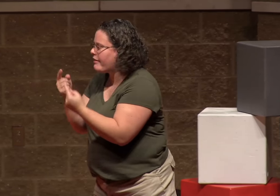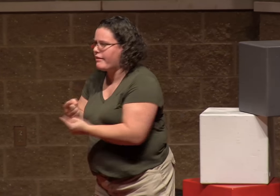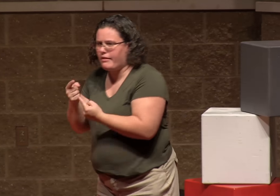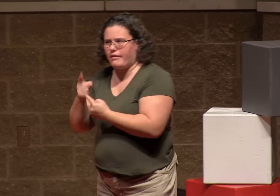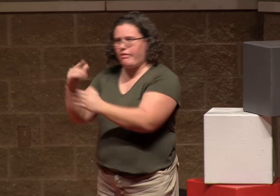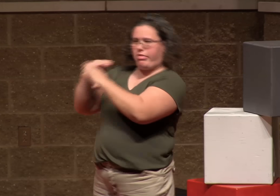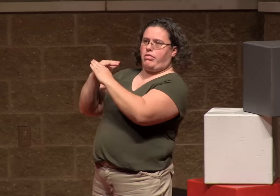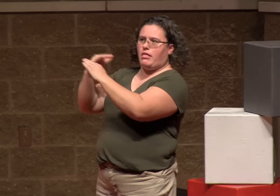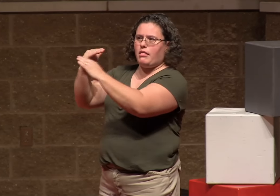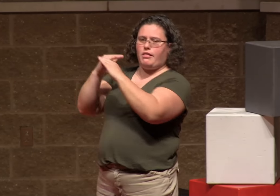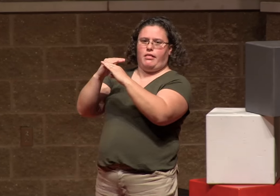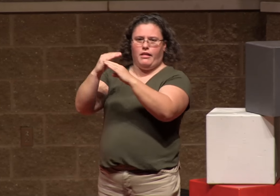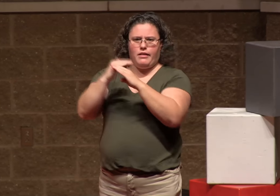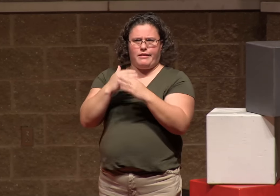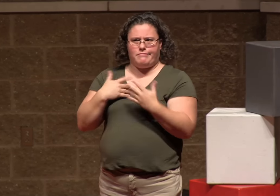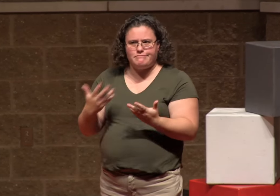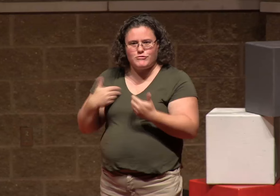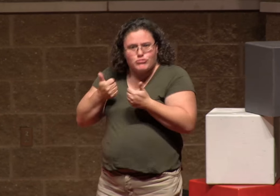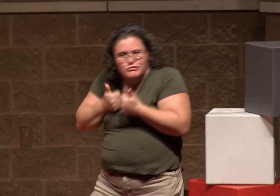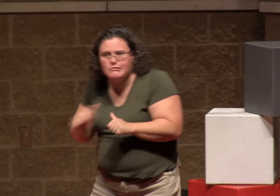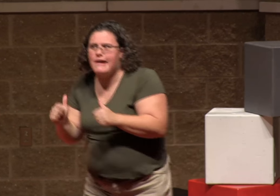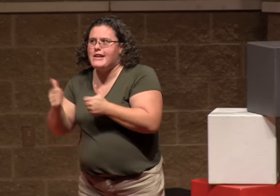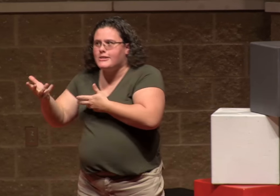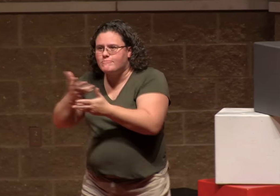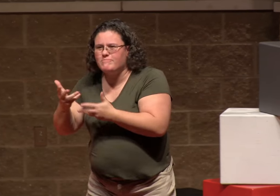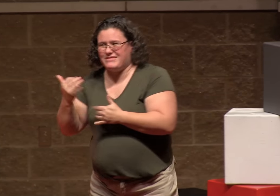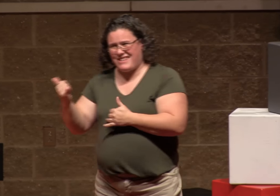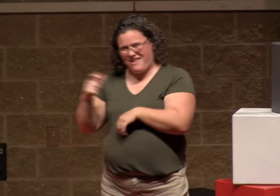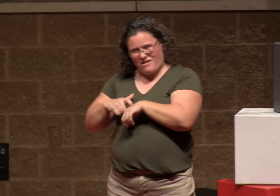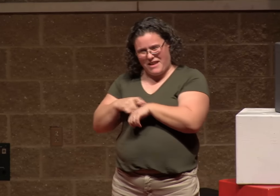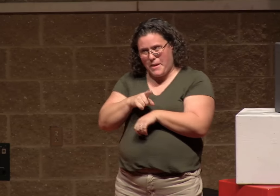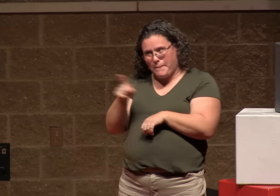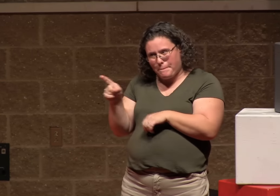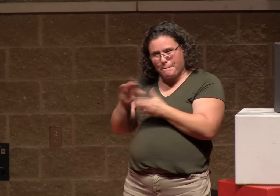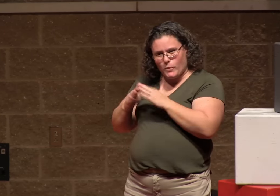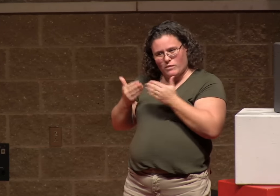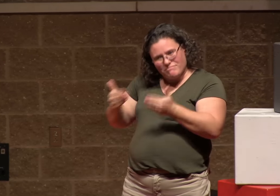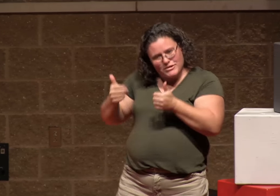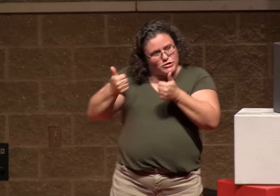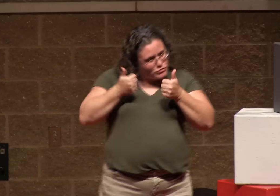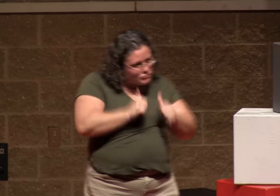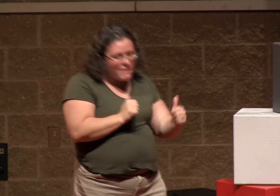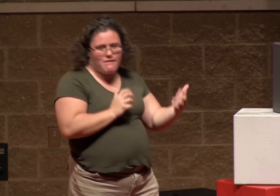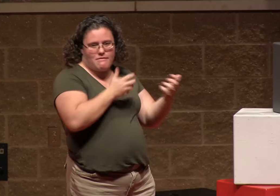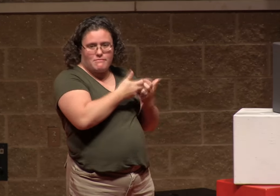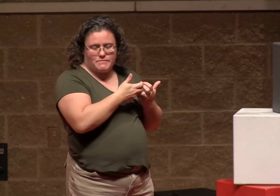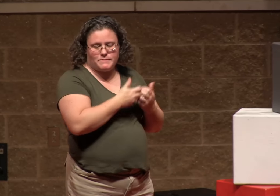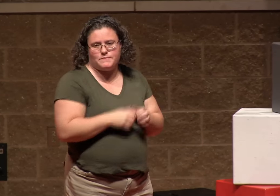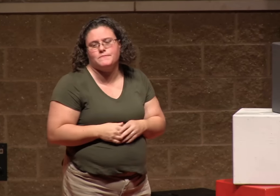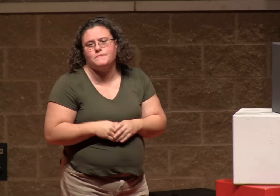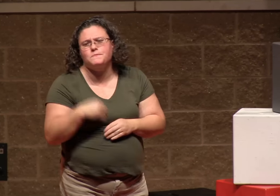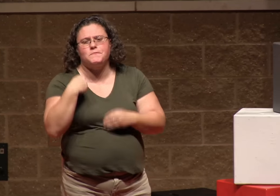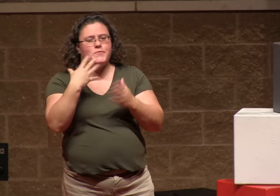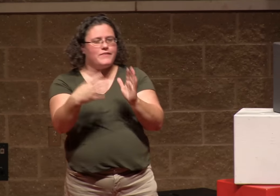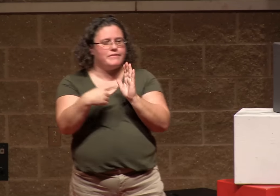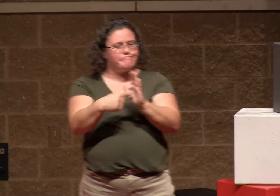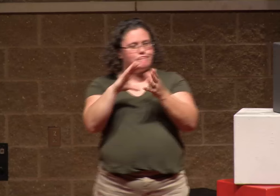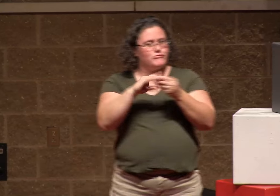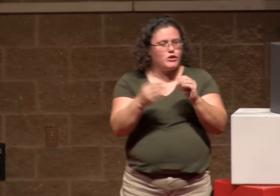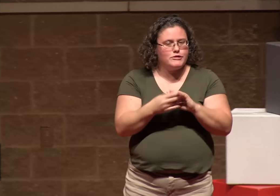find this barrier that just keeps me from moving forward. I'm trying to communicate, but the other side of